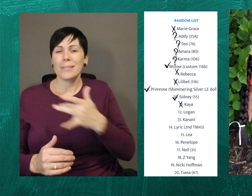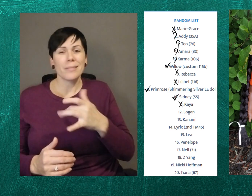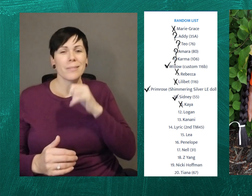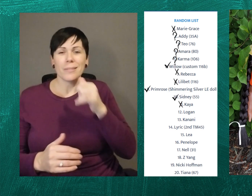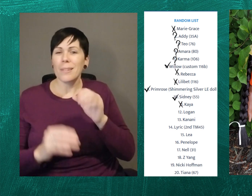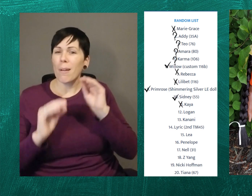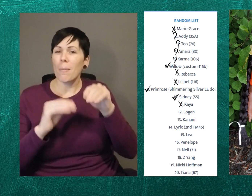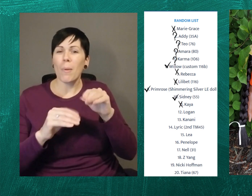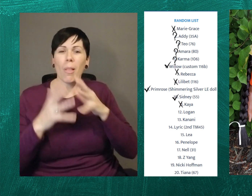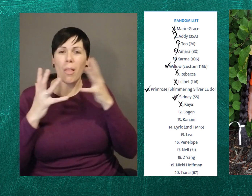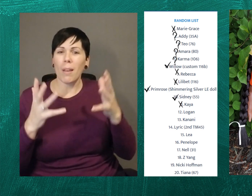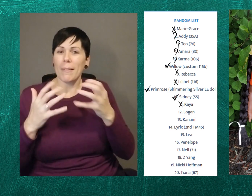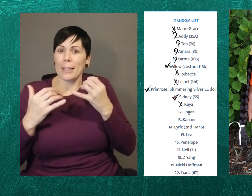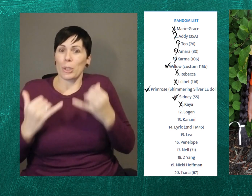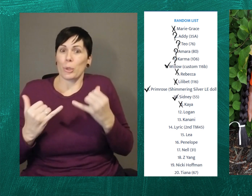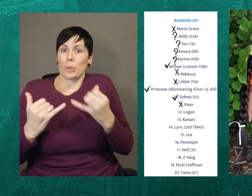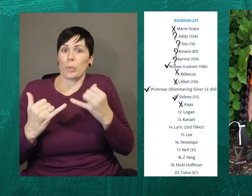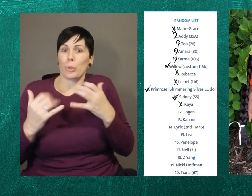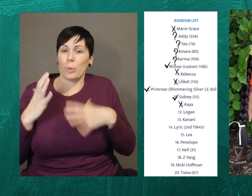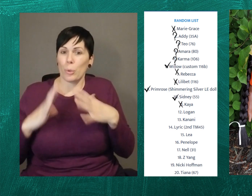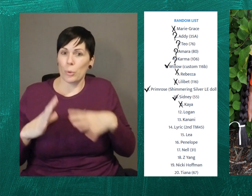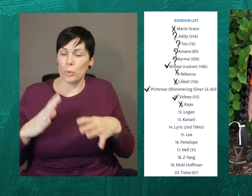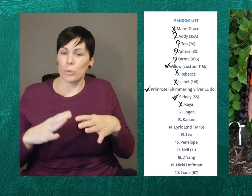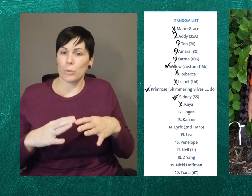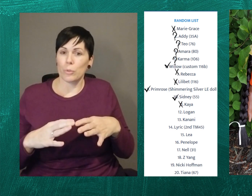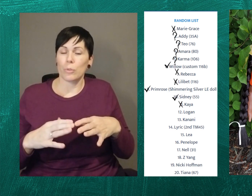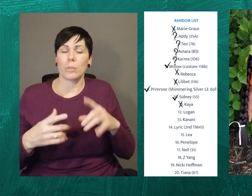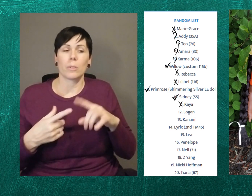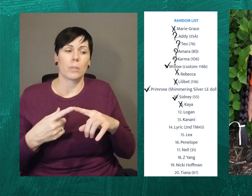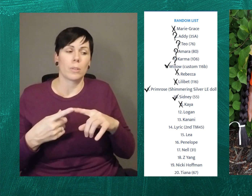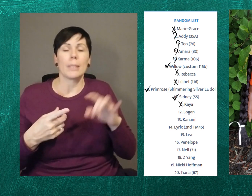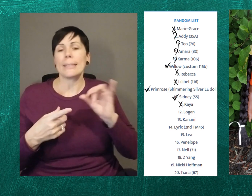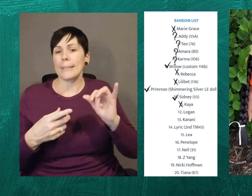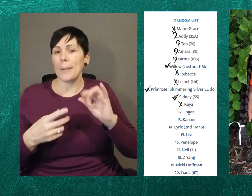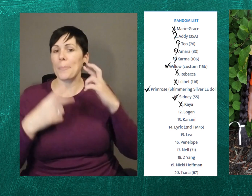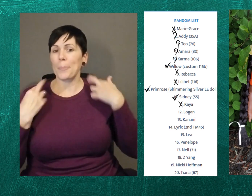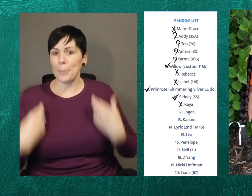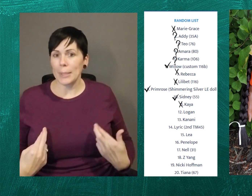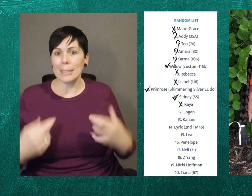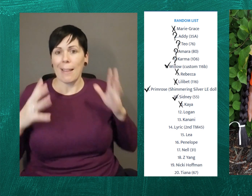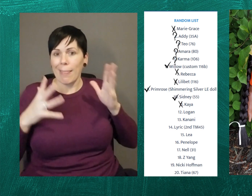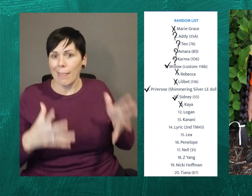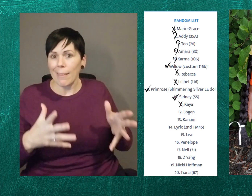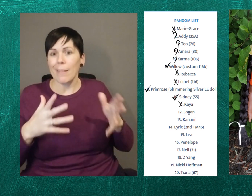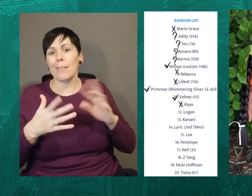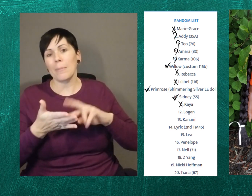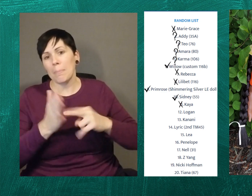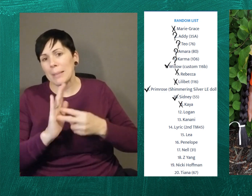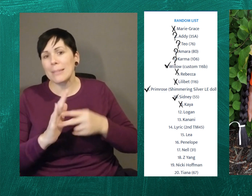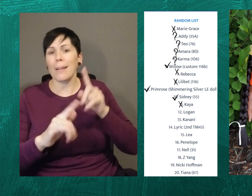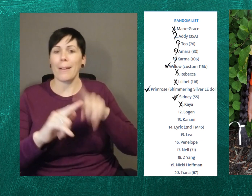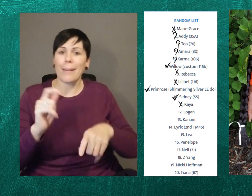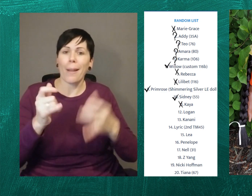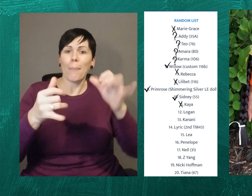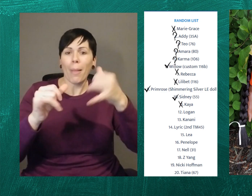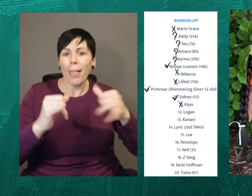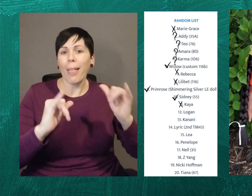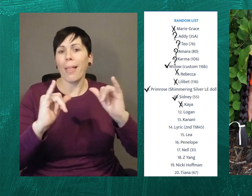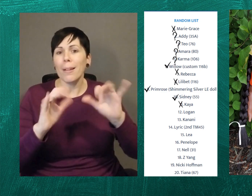modern clothes. So I just don't feel like I would get as much out of her. She's beautiful. She's beautiful, but personally, she wouldn't make my top